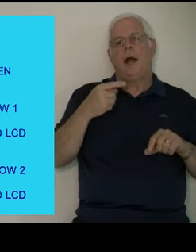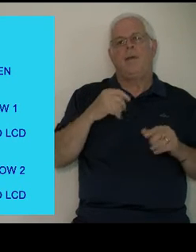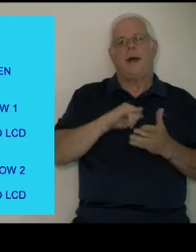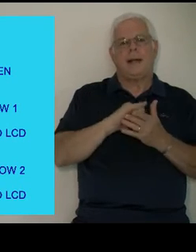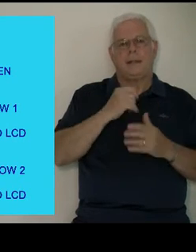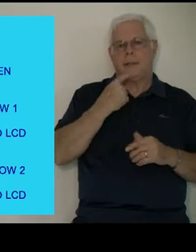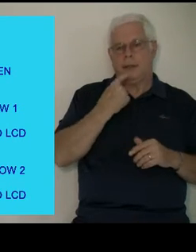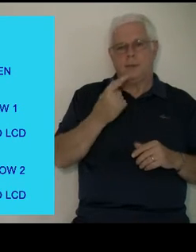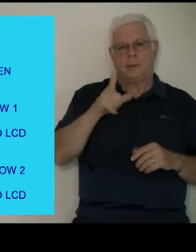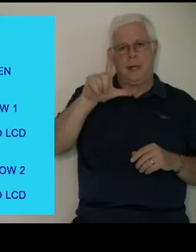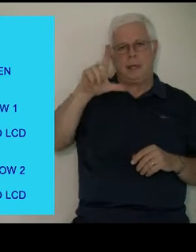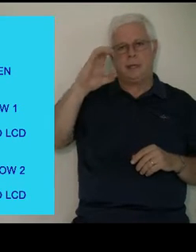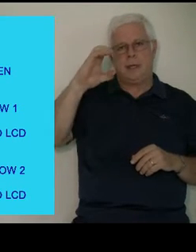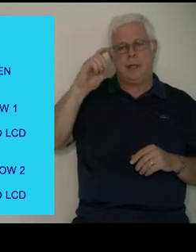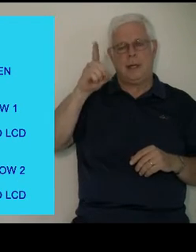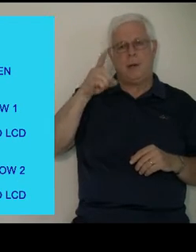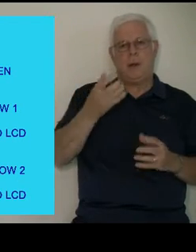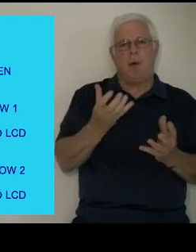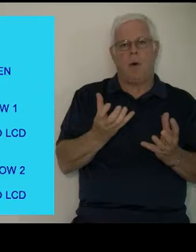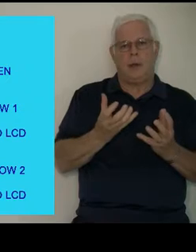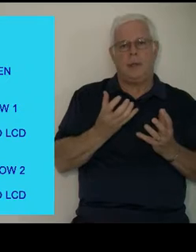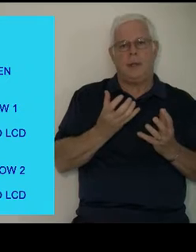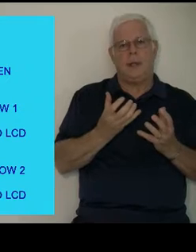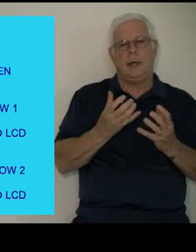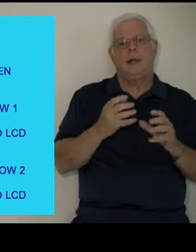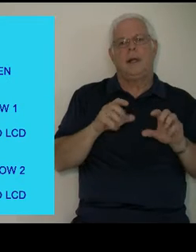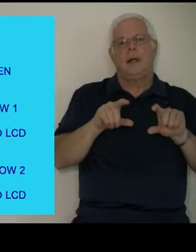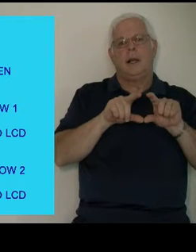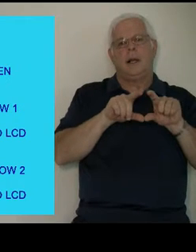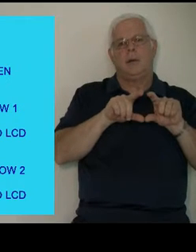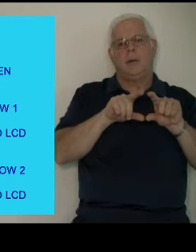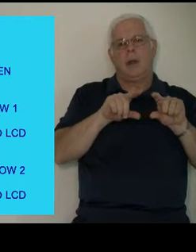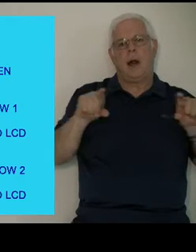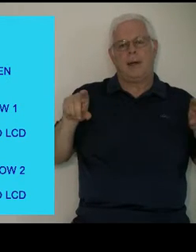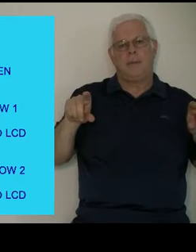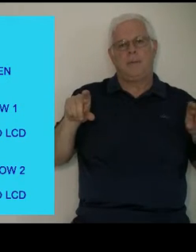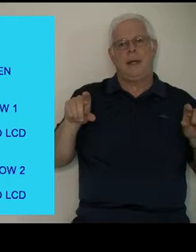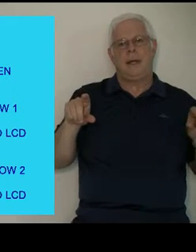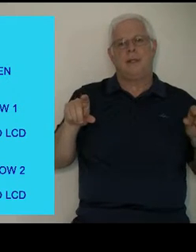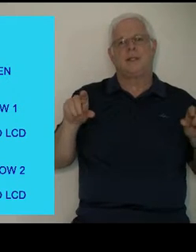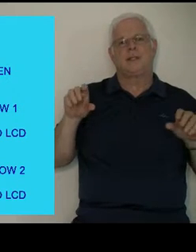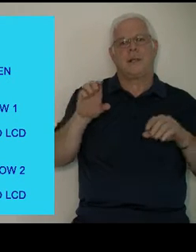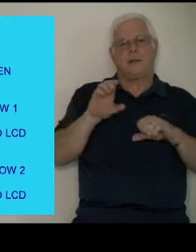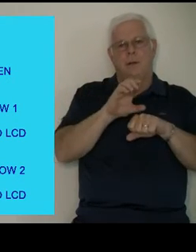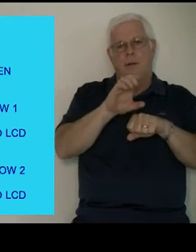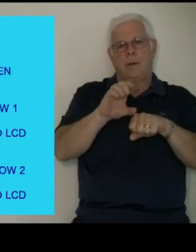and that tells the LCD we want the line to be centered